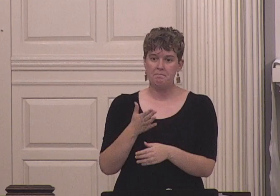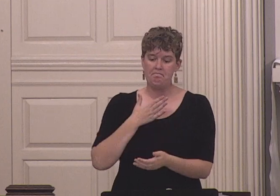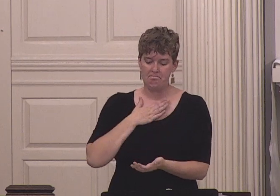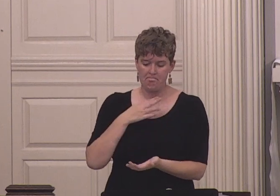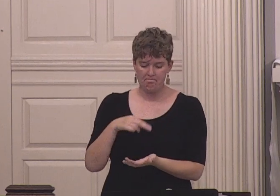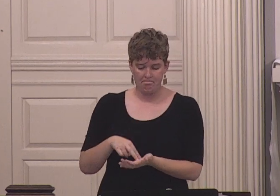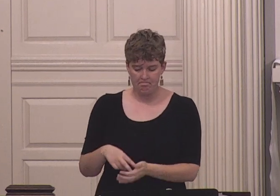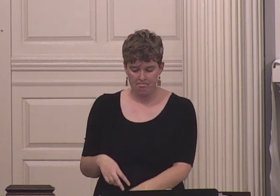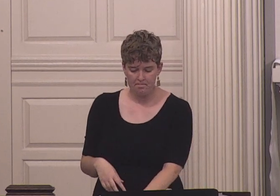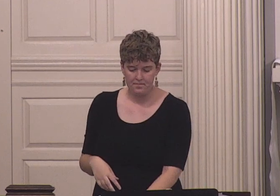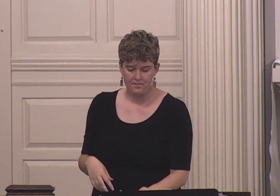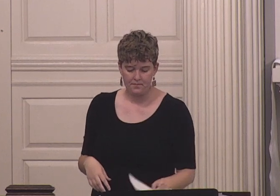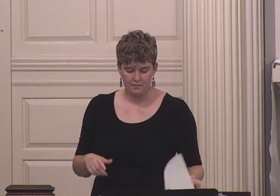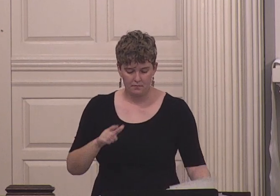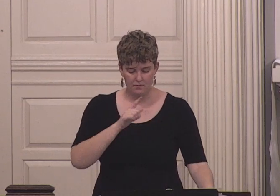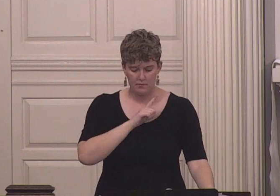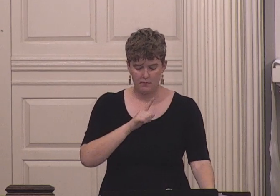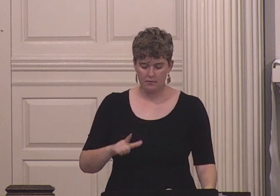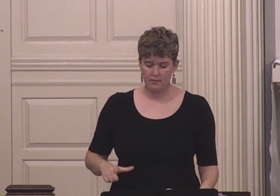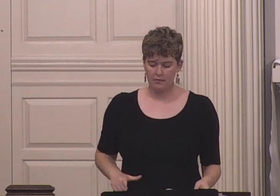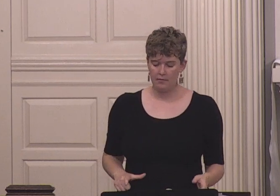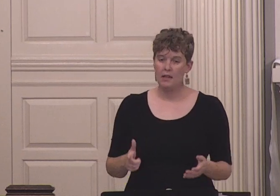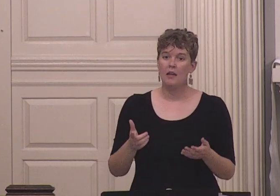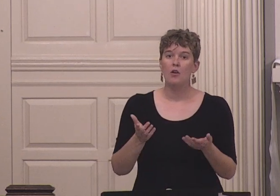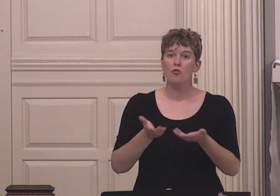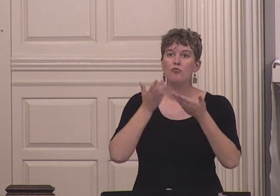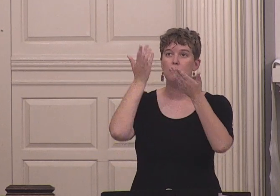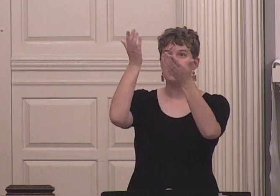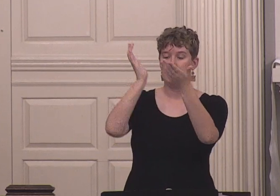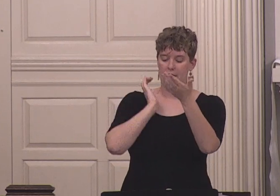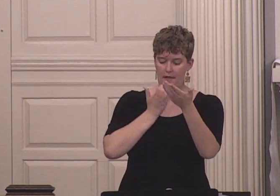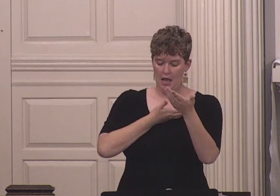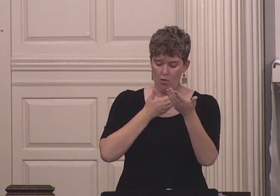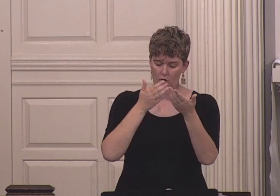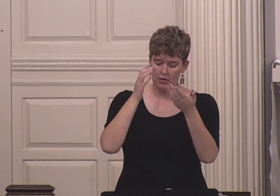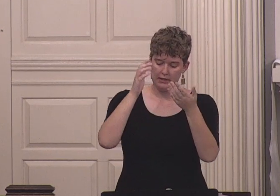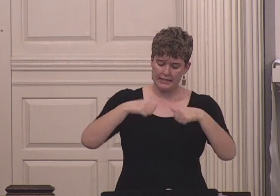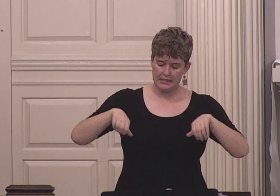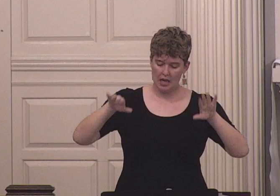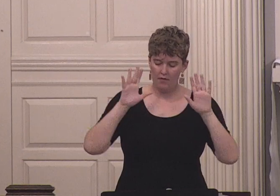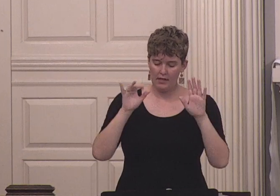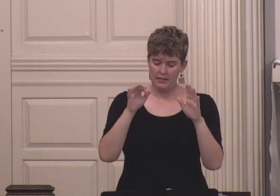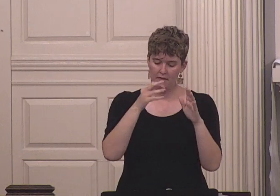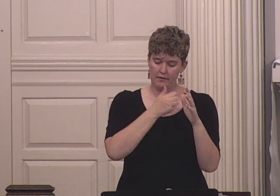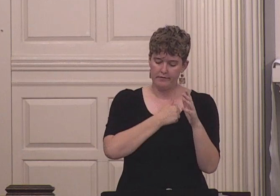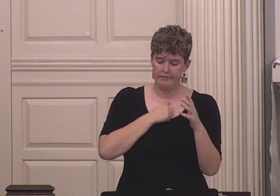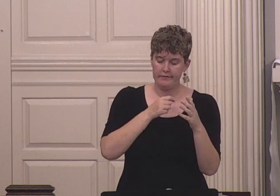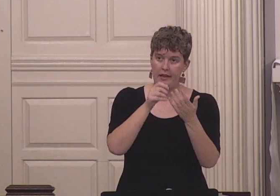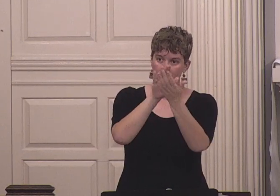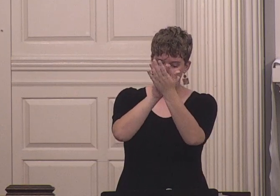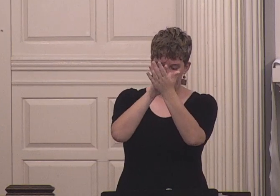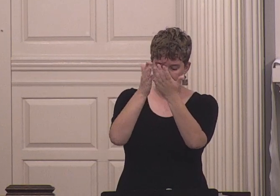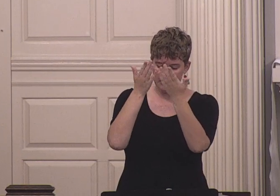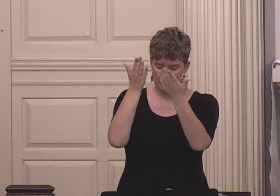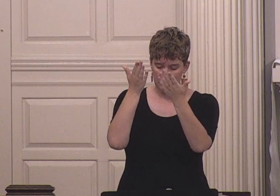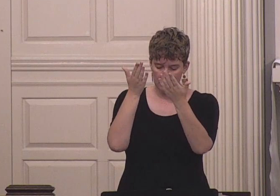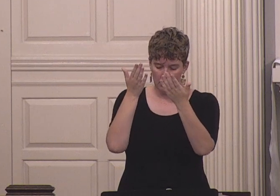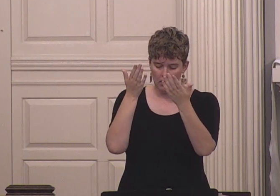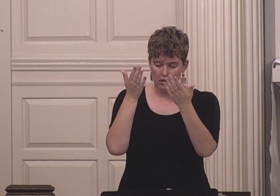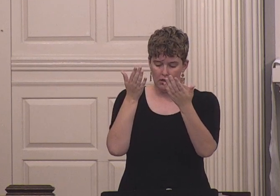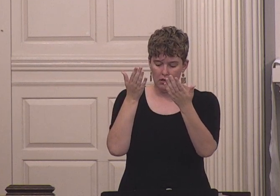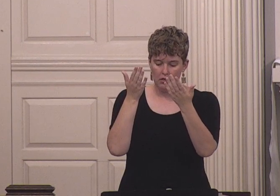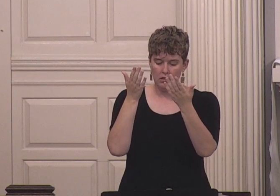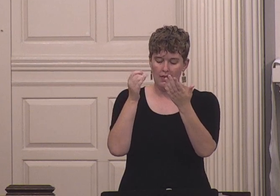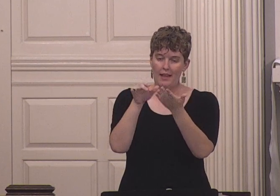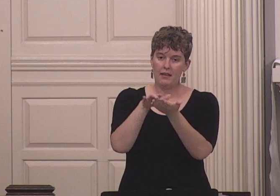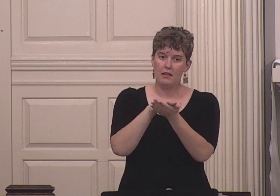Receive, O Lord, the sacrifice of conciliation and praise, and grant that, cleansed by its